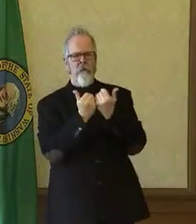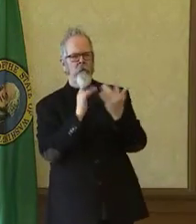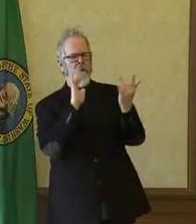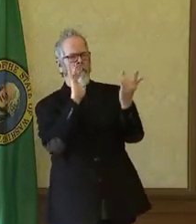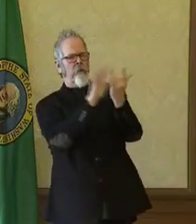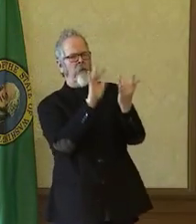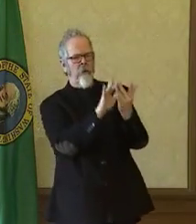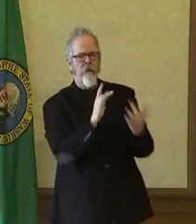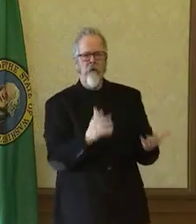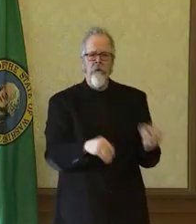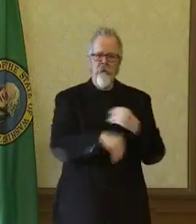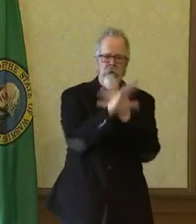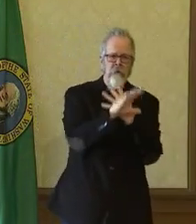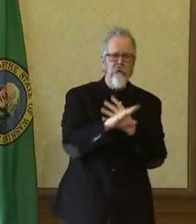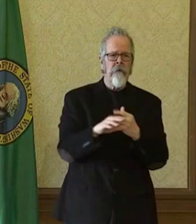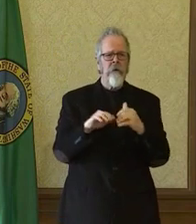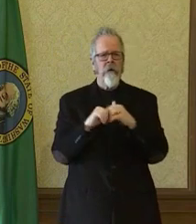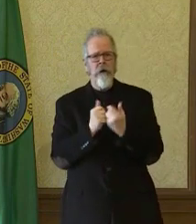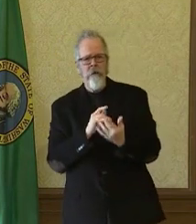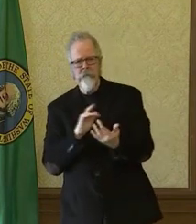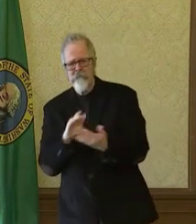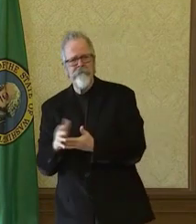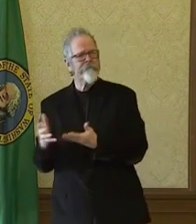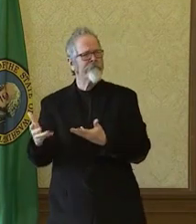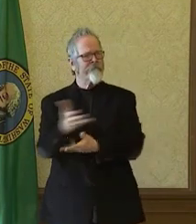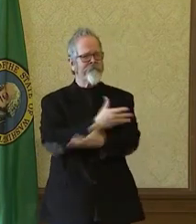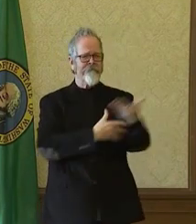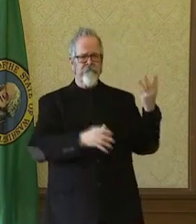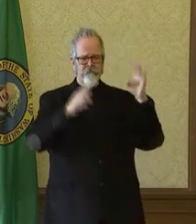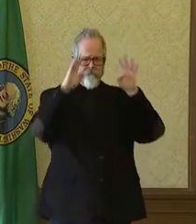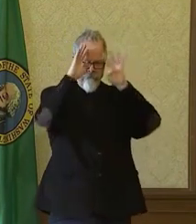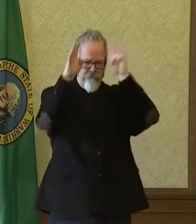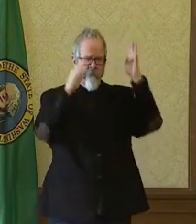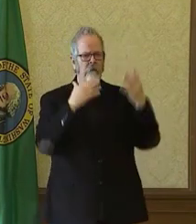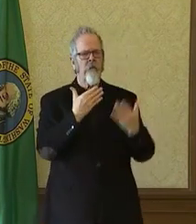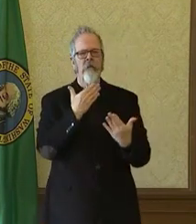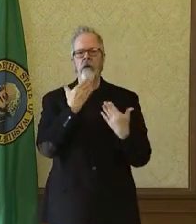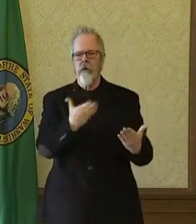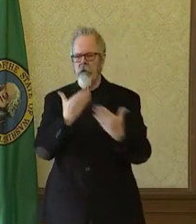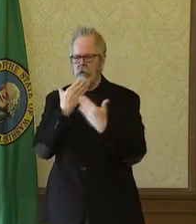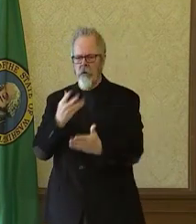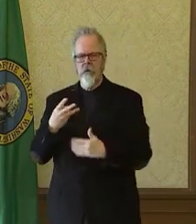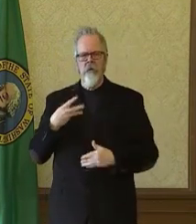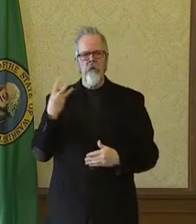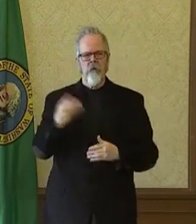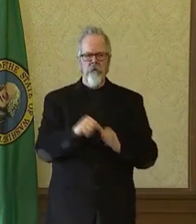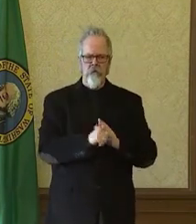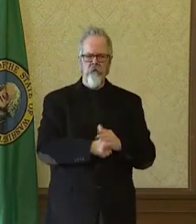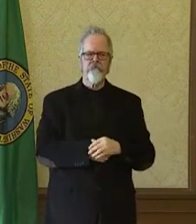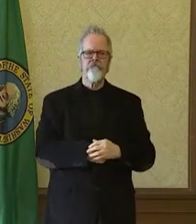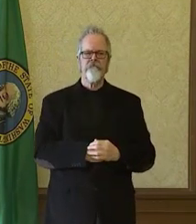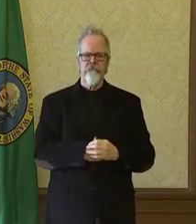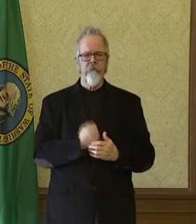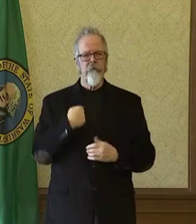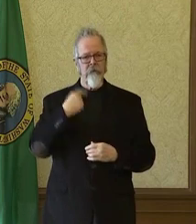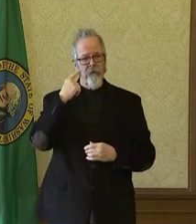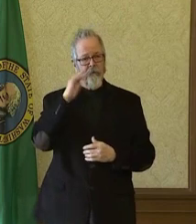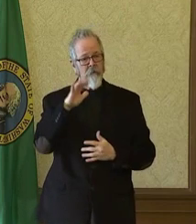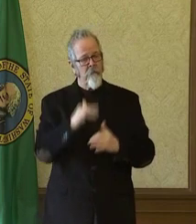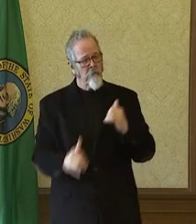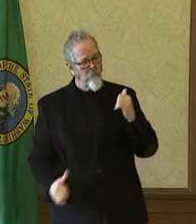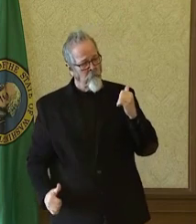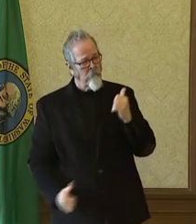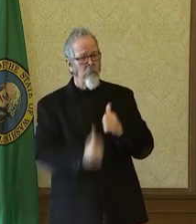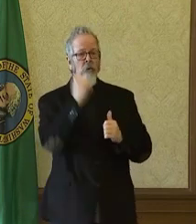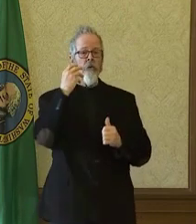majority of Washingtonians are trying to take care of their loved ones and the state, and we have not seen that problem in our state. Next we have